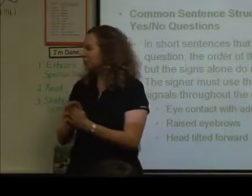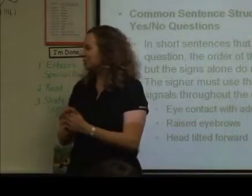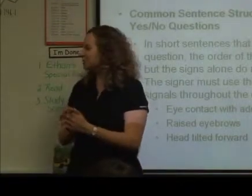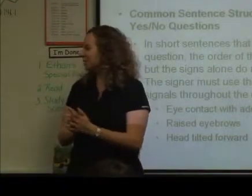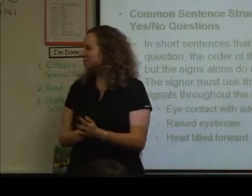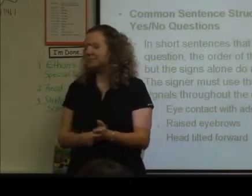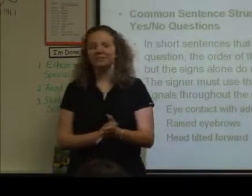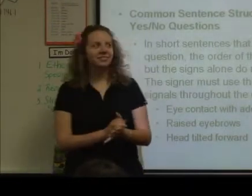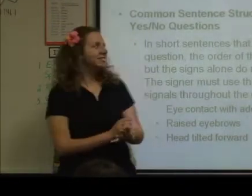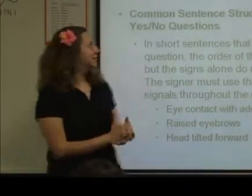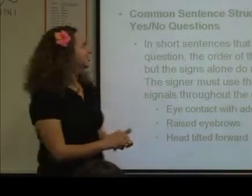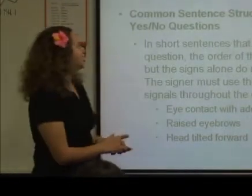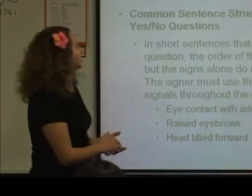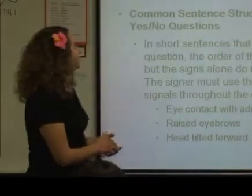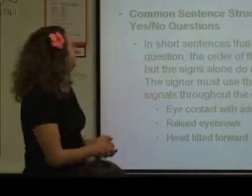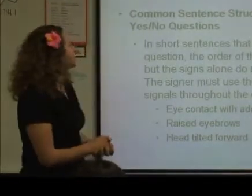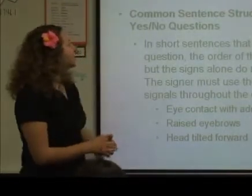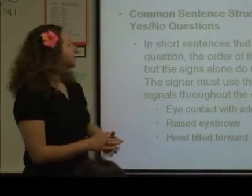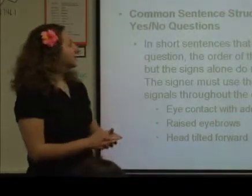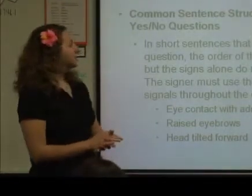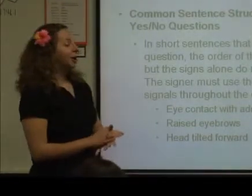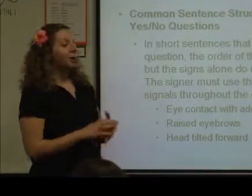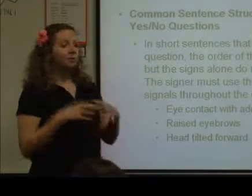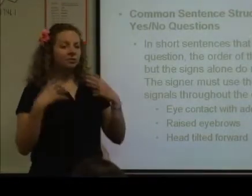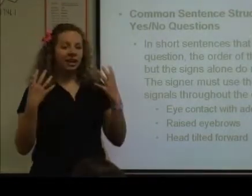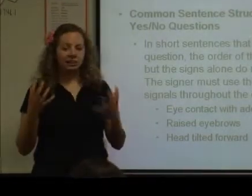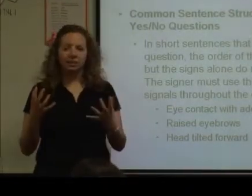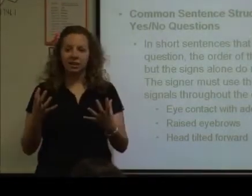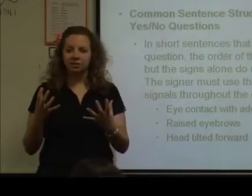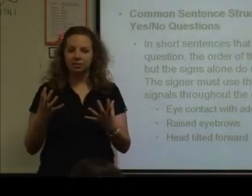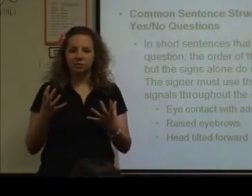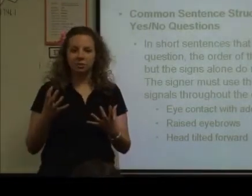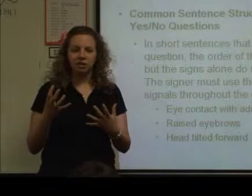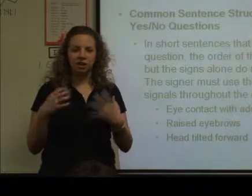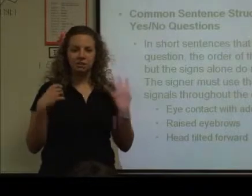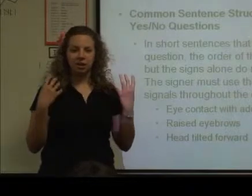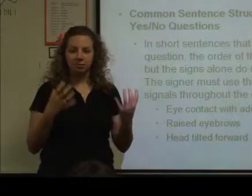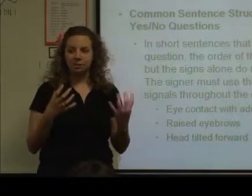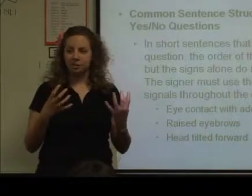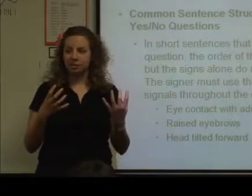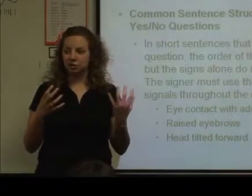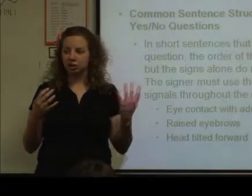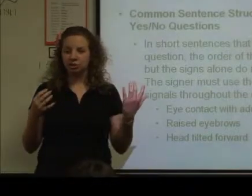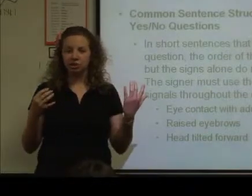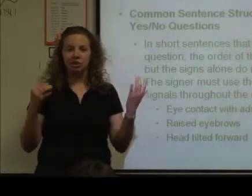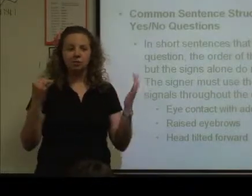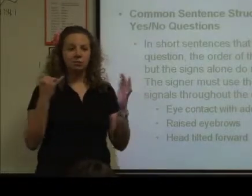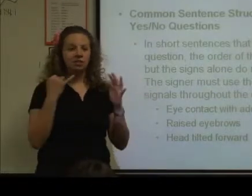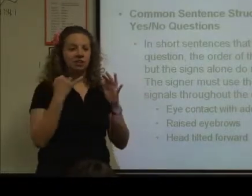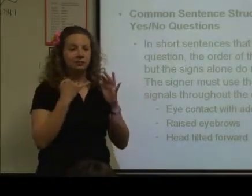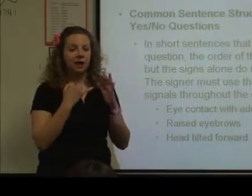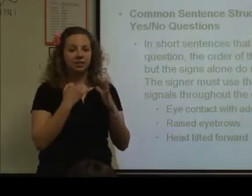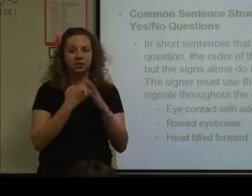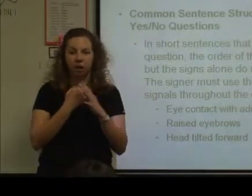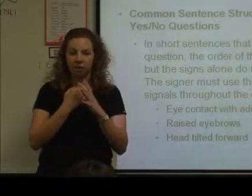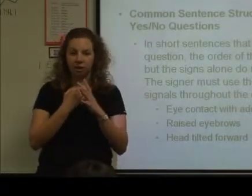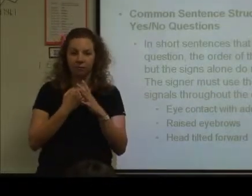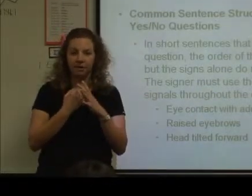So for this one, I'll just turn this way. Okay, so last week, then we talked about common sentence structures. We talked about the topic comment